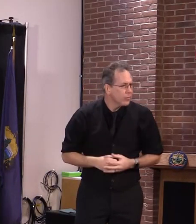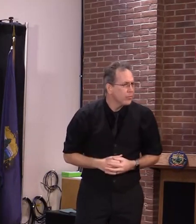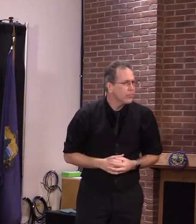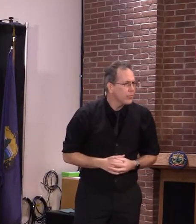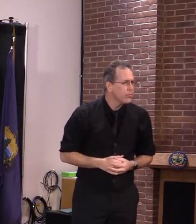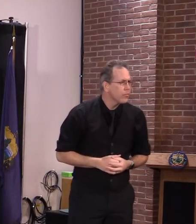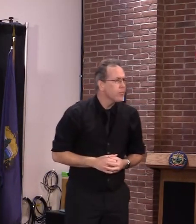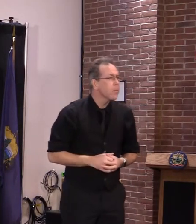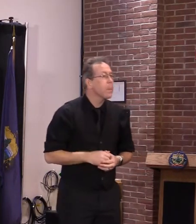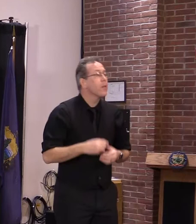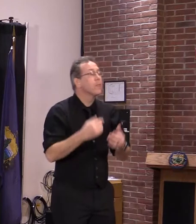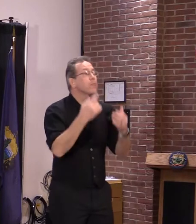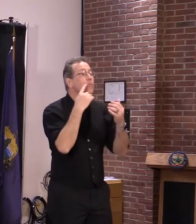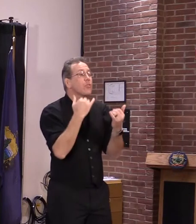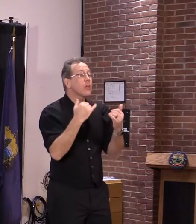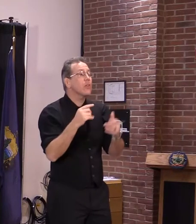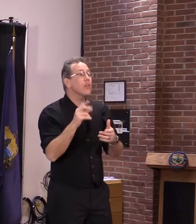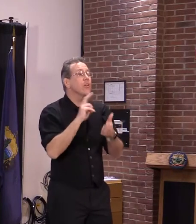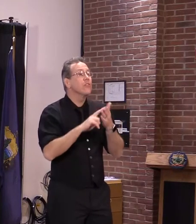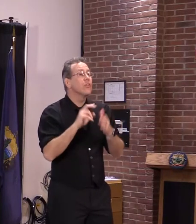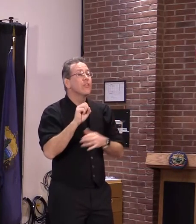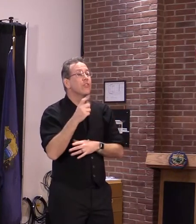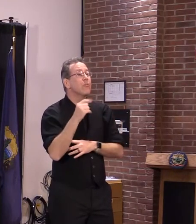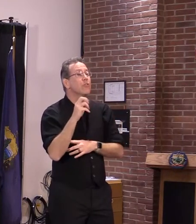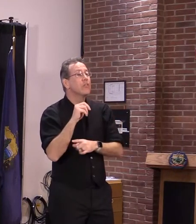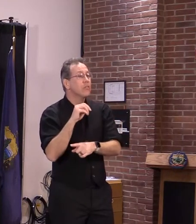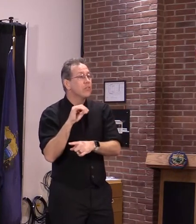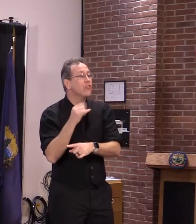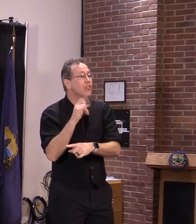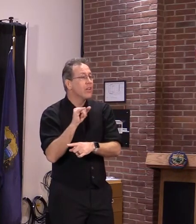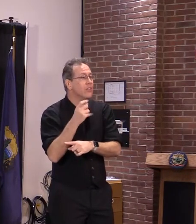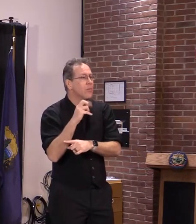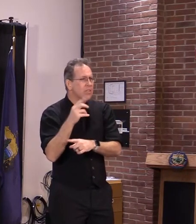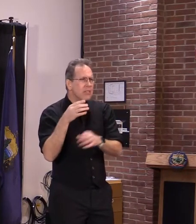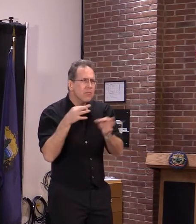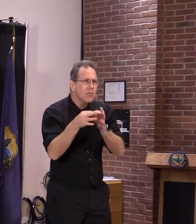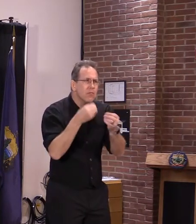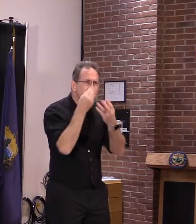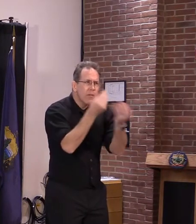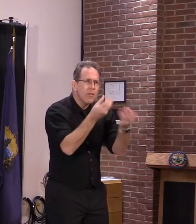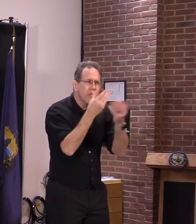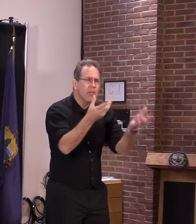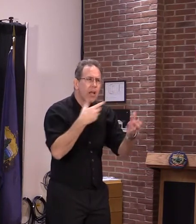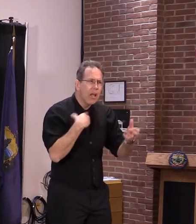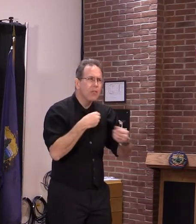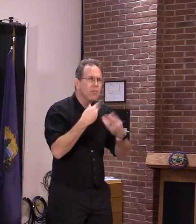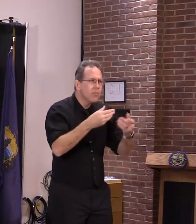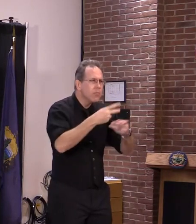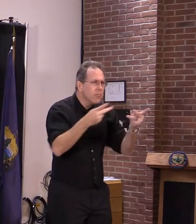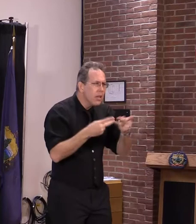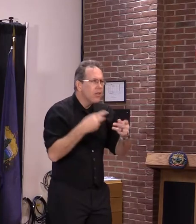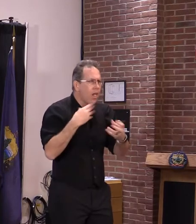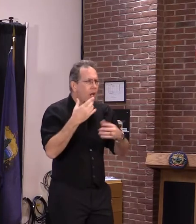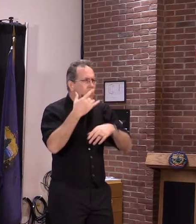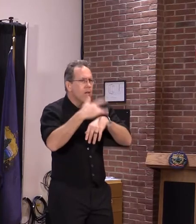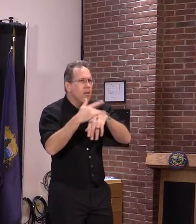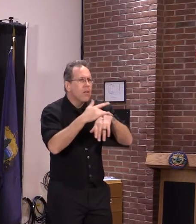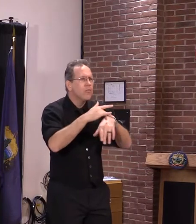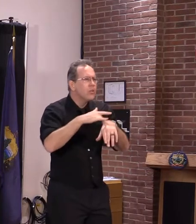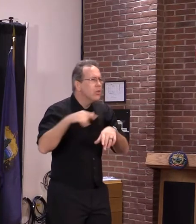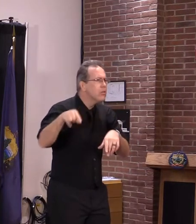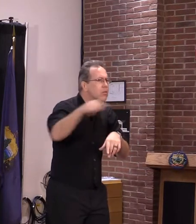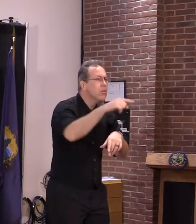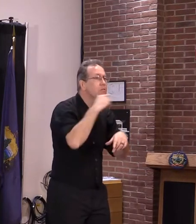recited today, has done a tremendous amount for providing for care